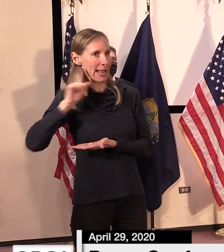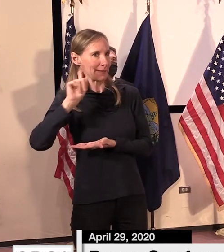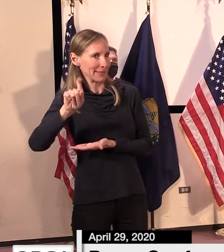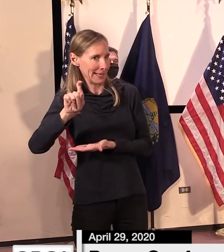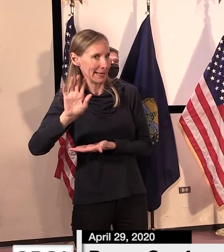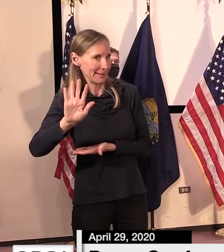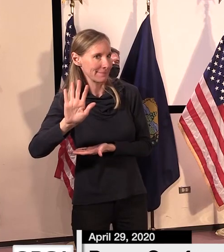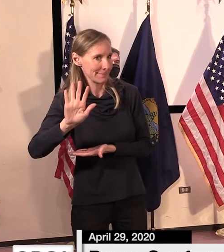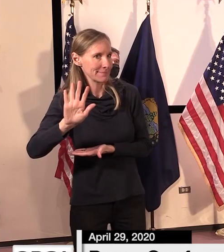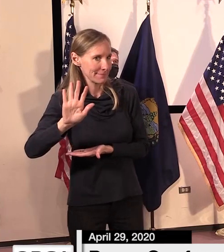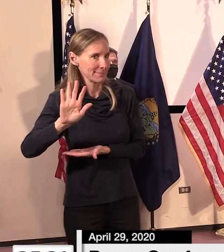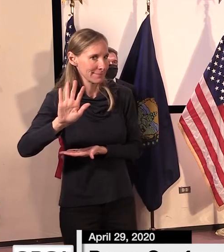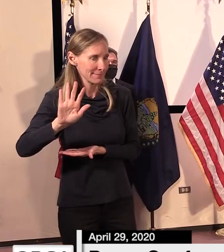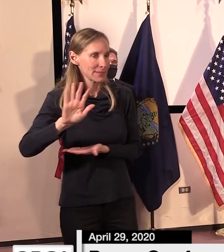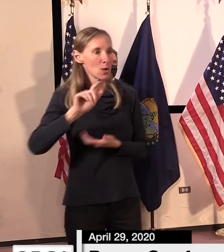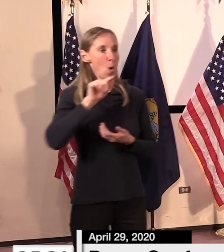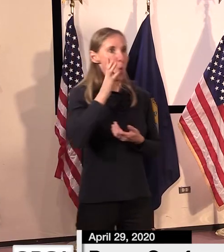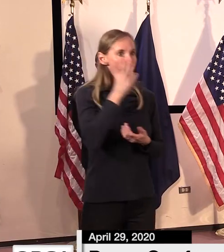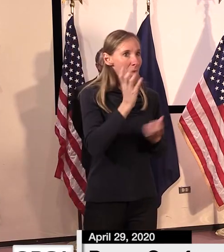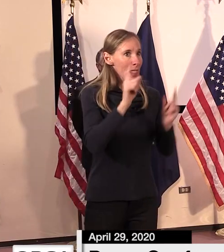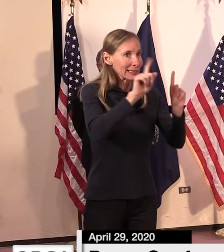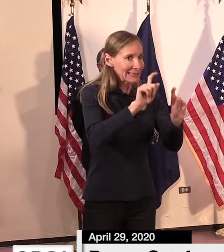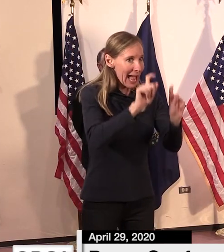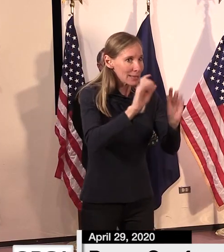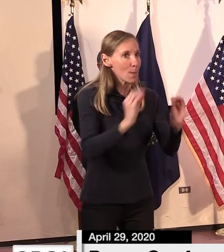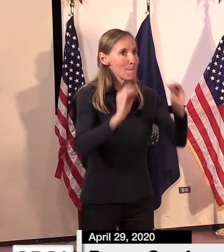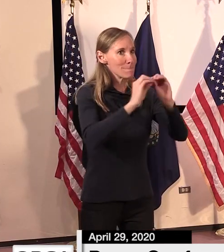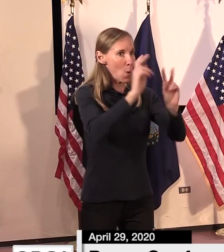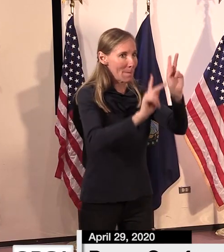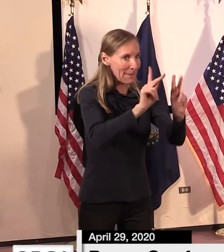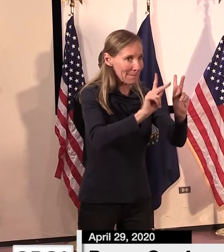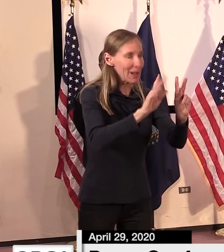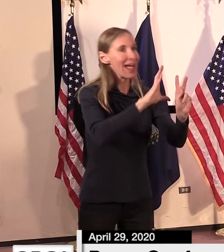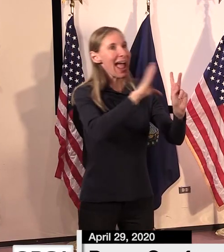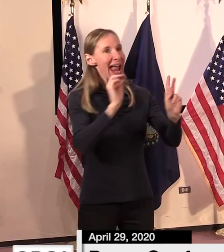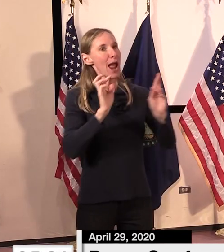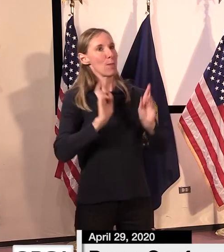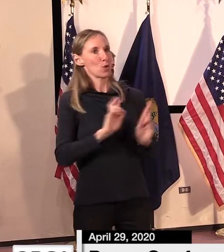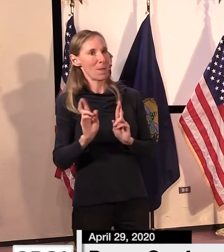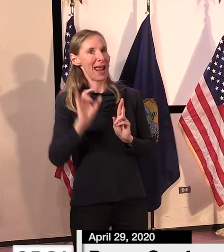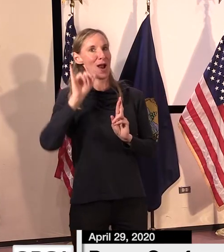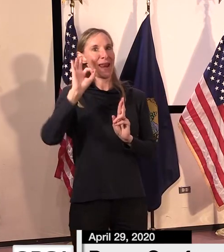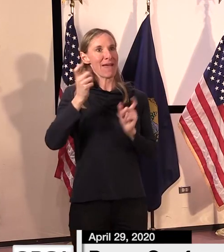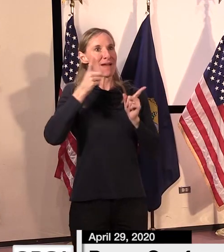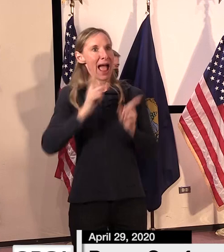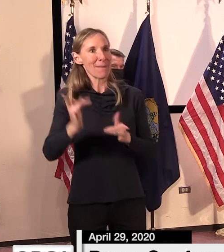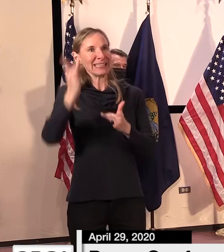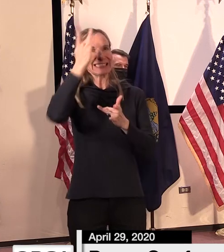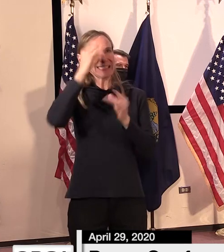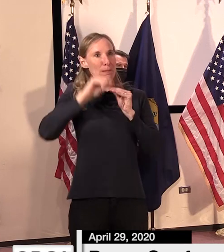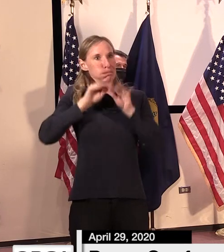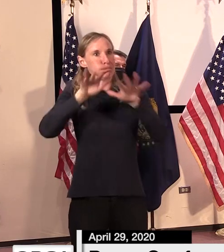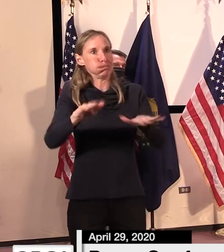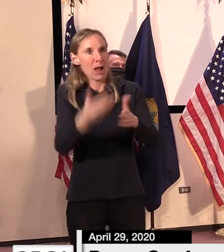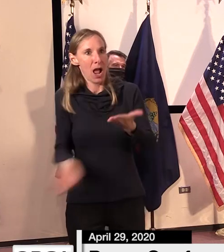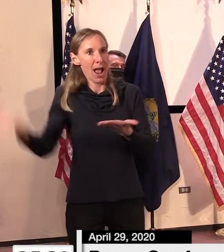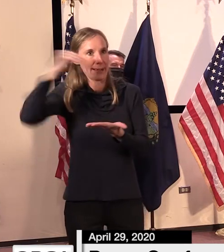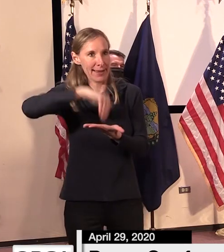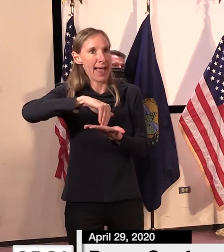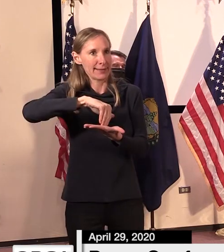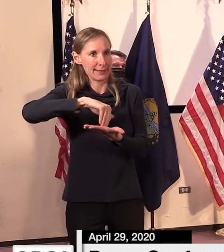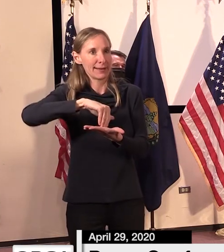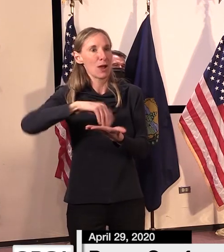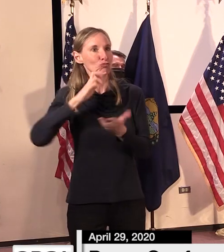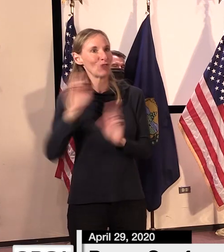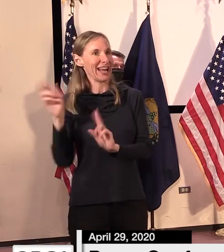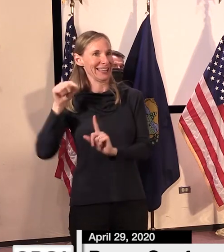testing, but also to make sure we are adequately prepared in the event of a second wave of illness, which is a very smart